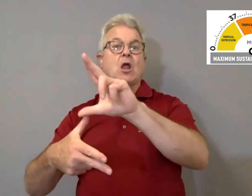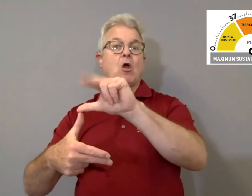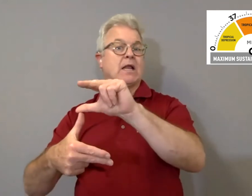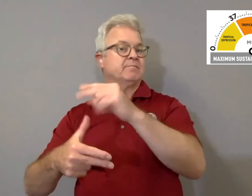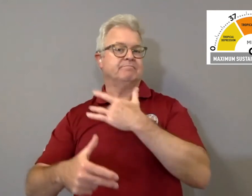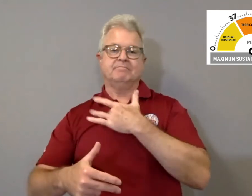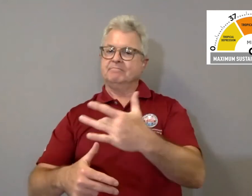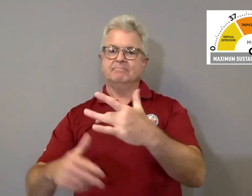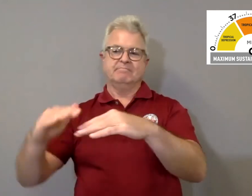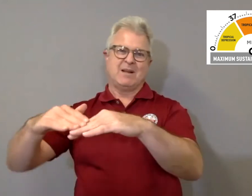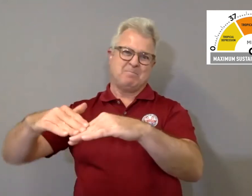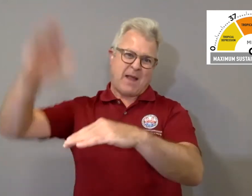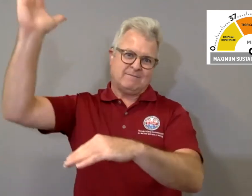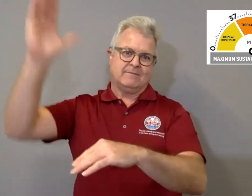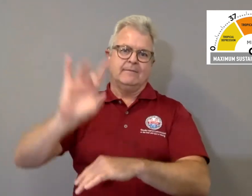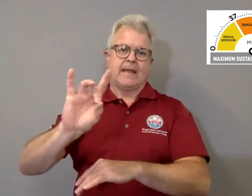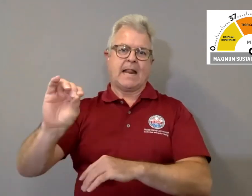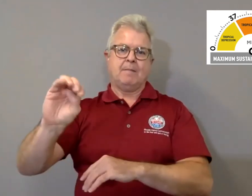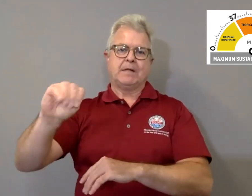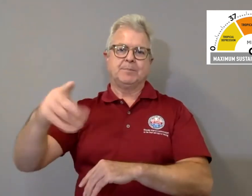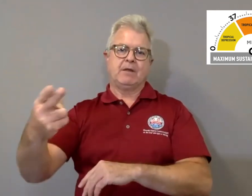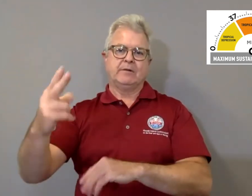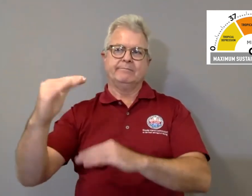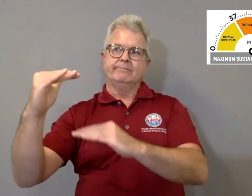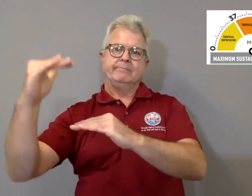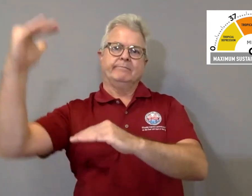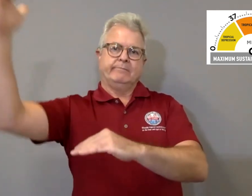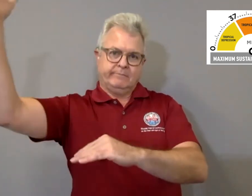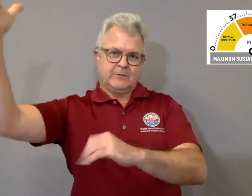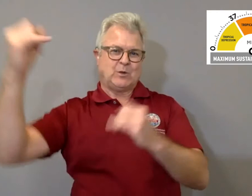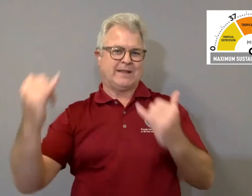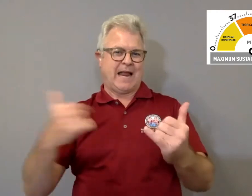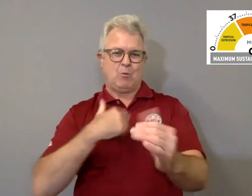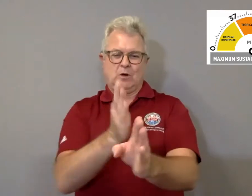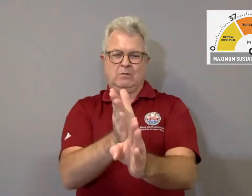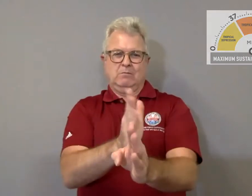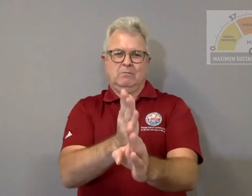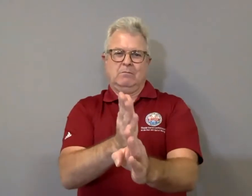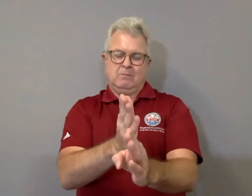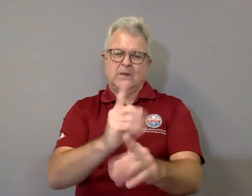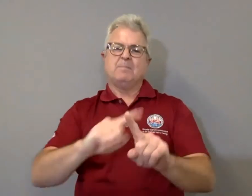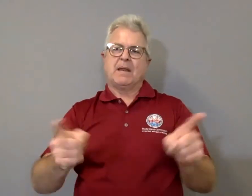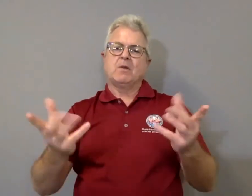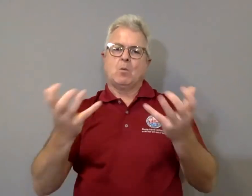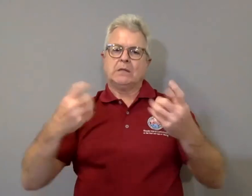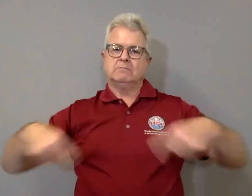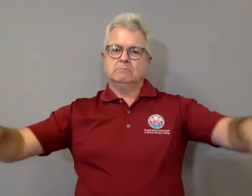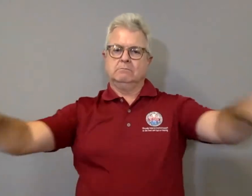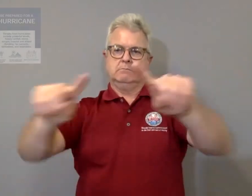to 80 miles per hour. A hurricane is typically above 80 miles per hour. So right now it is right on